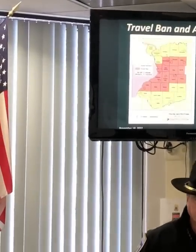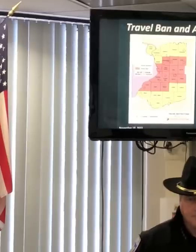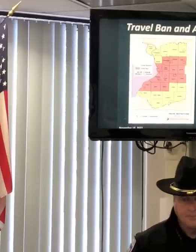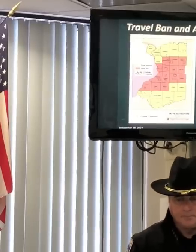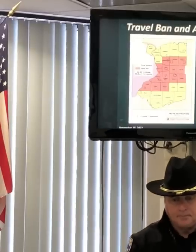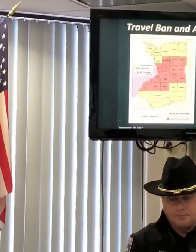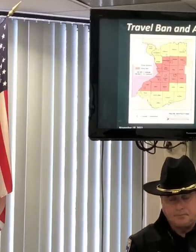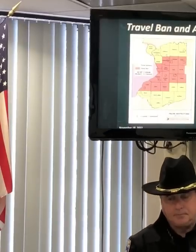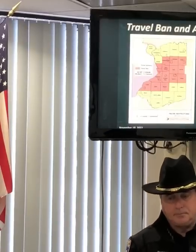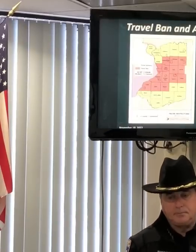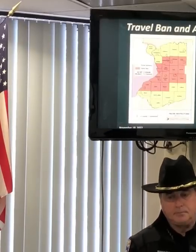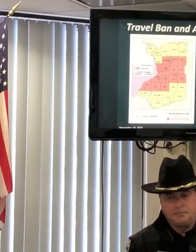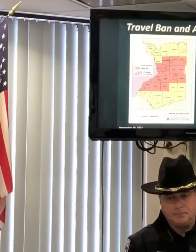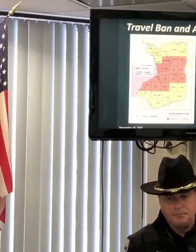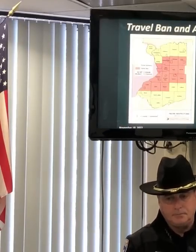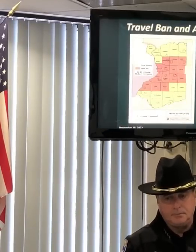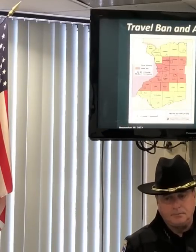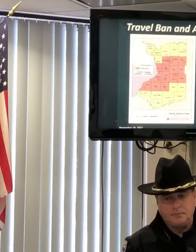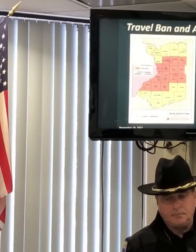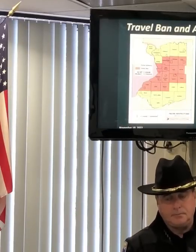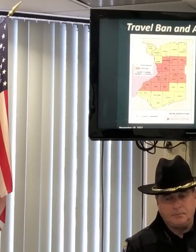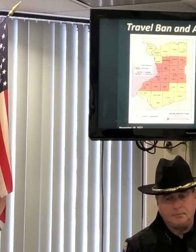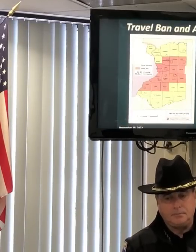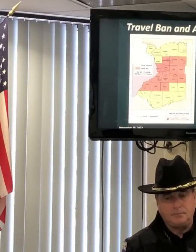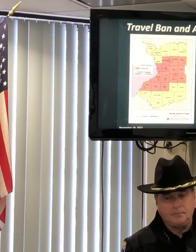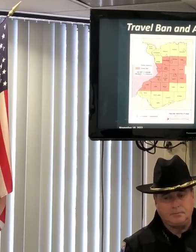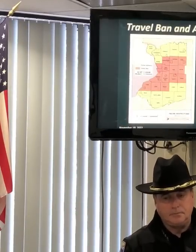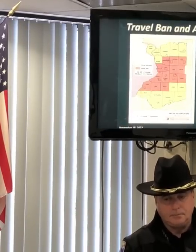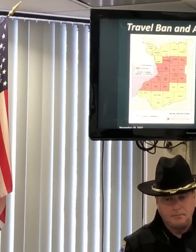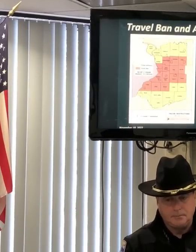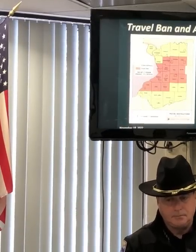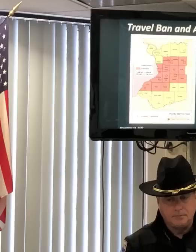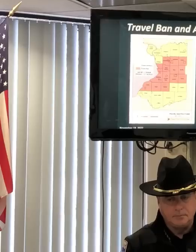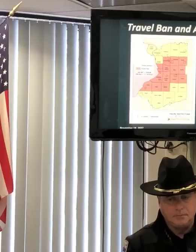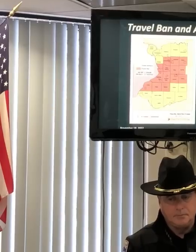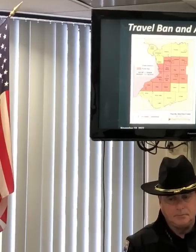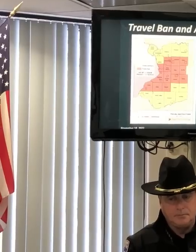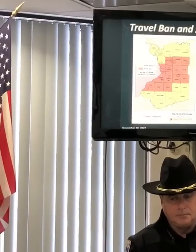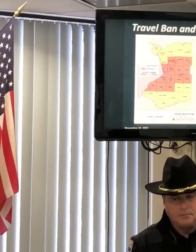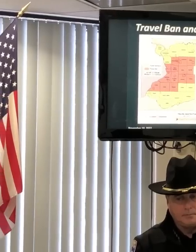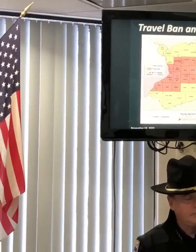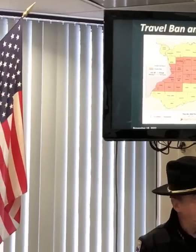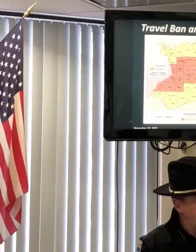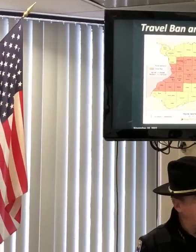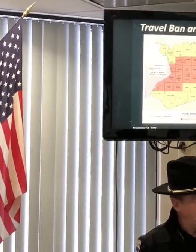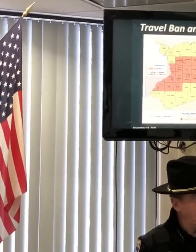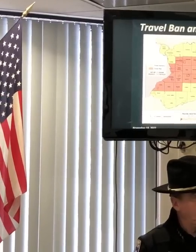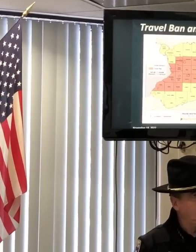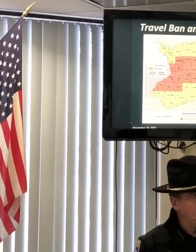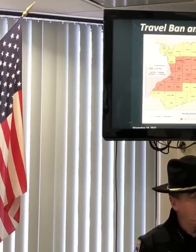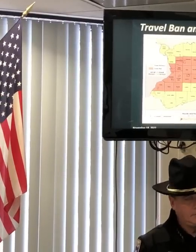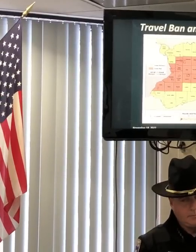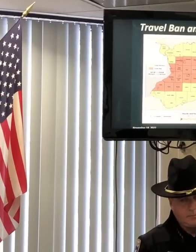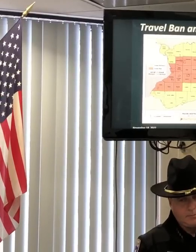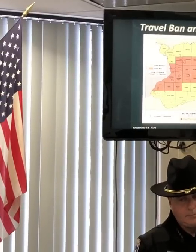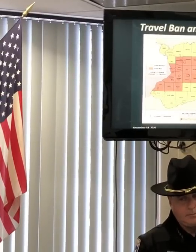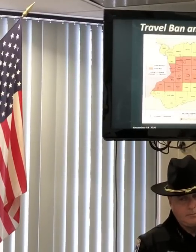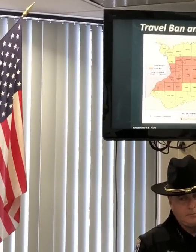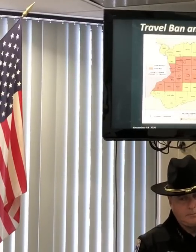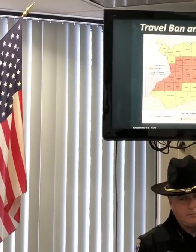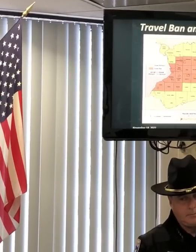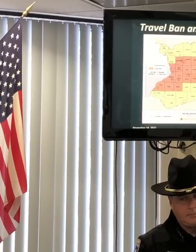city of Buffalo. It encompasses primarily South Buffalo, Lovejoy, as well as part of the